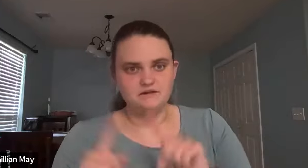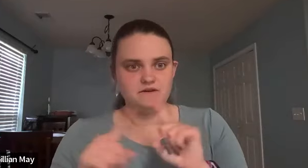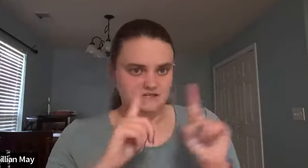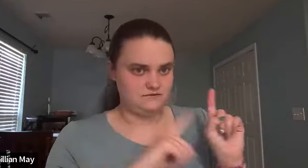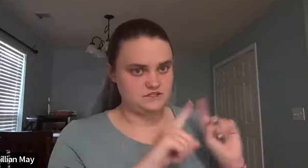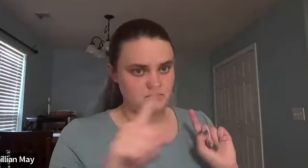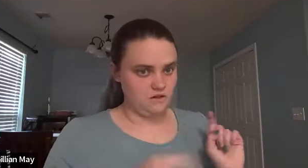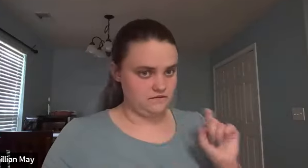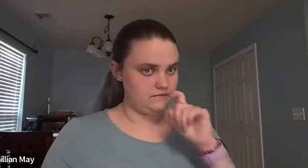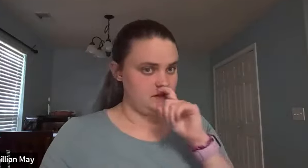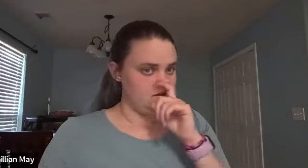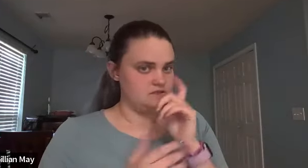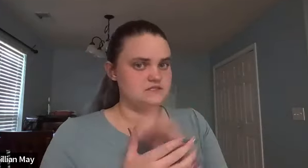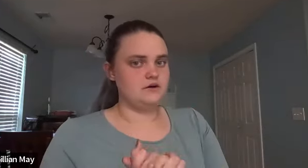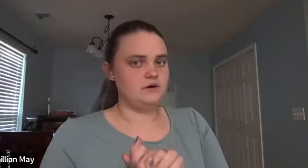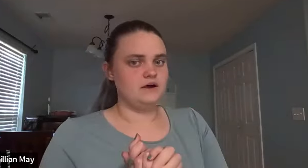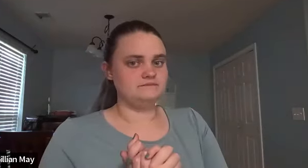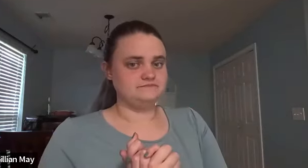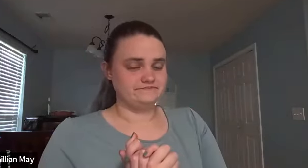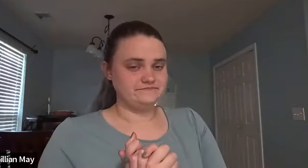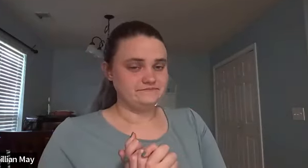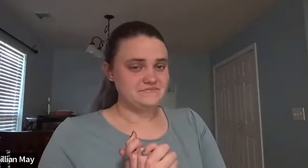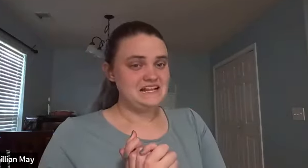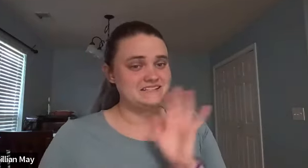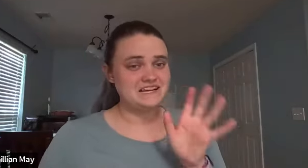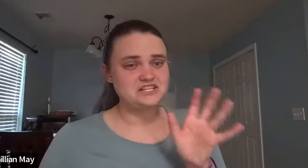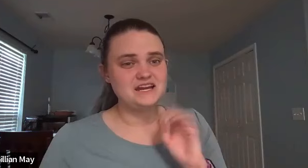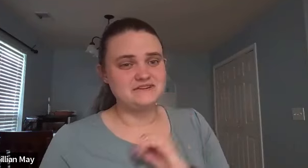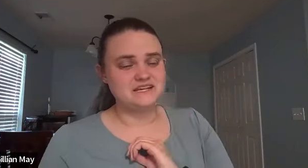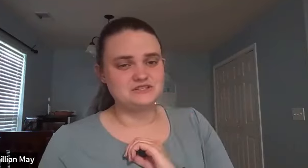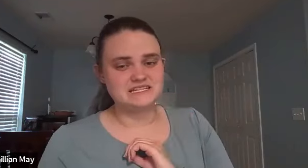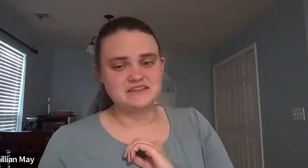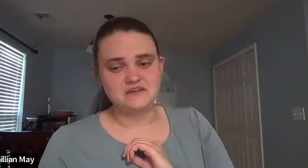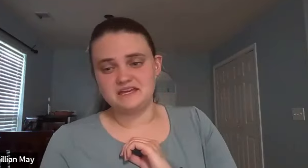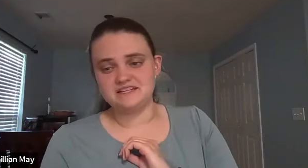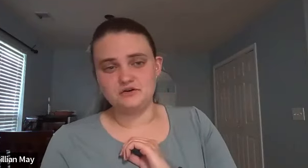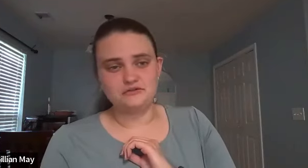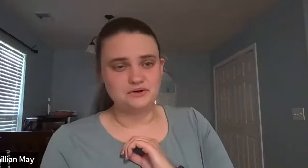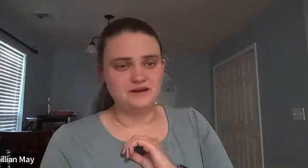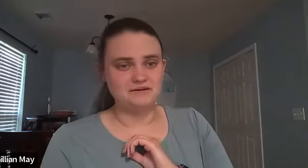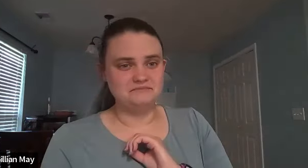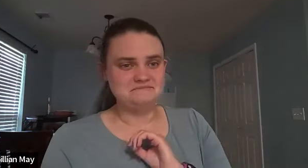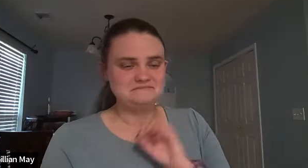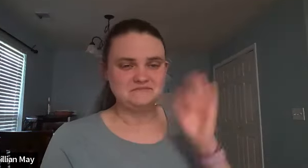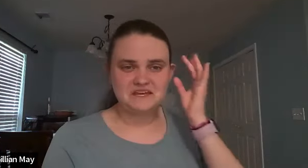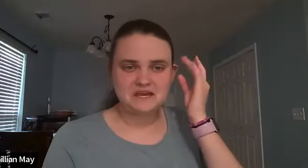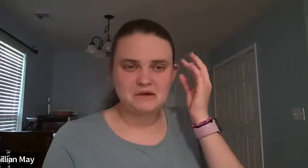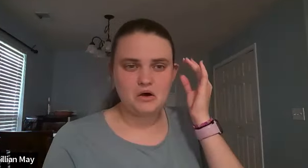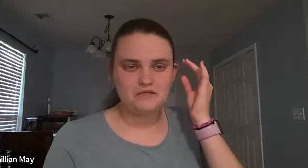very different. So all of them. So, it's actually kind of an interesting thing to go through, thinking about all the